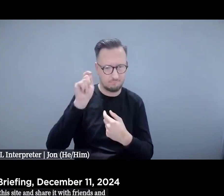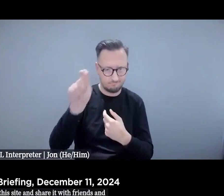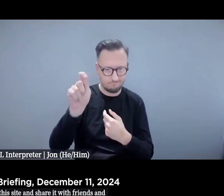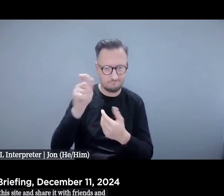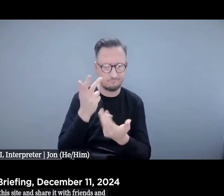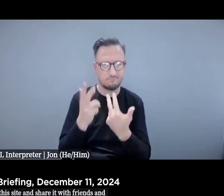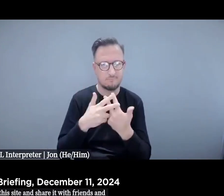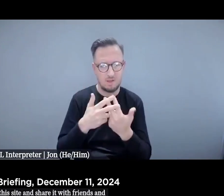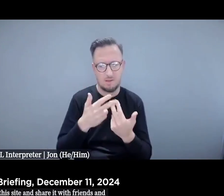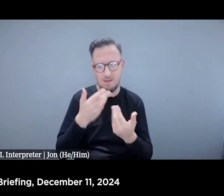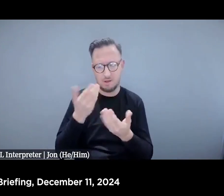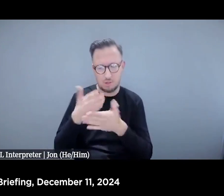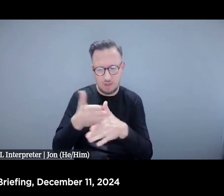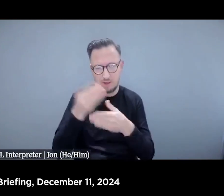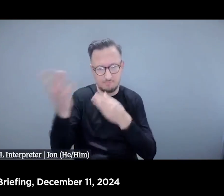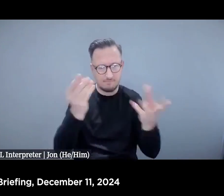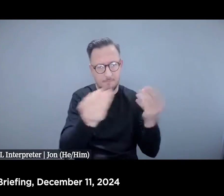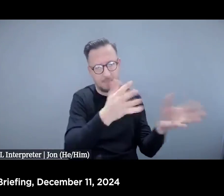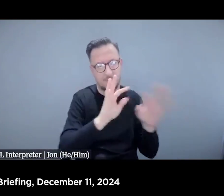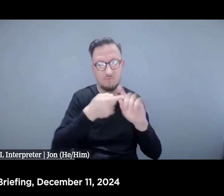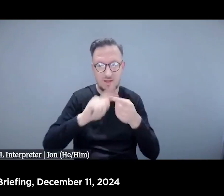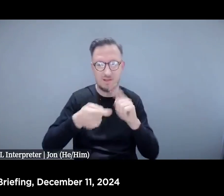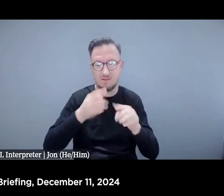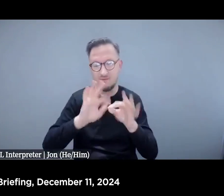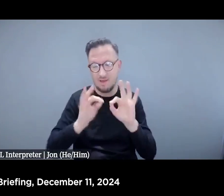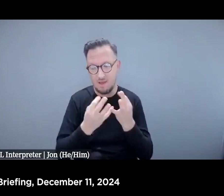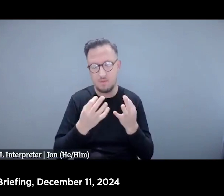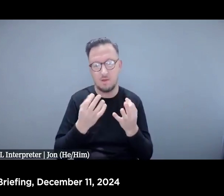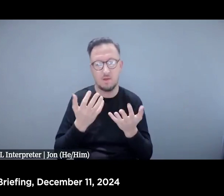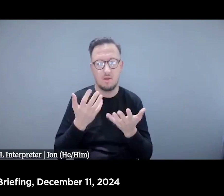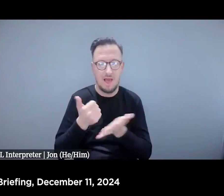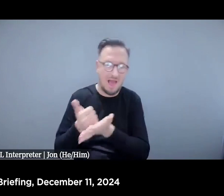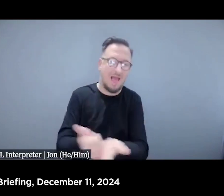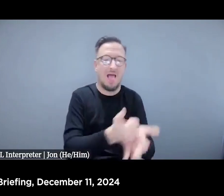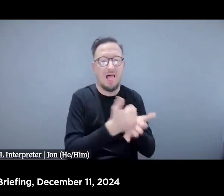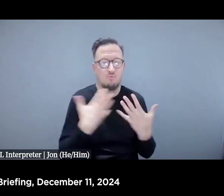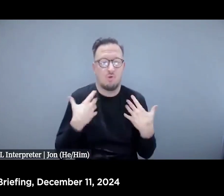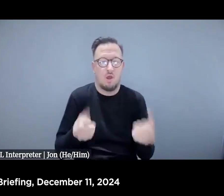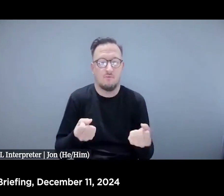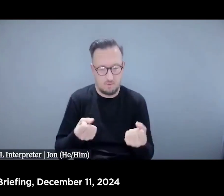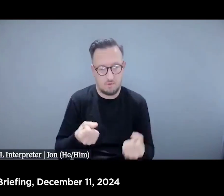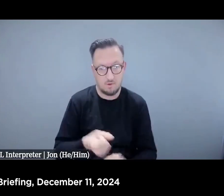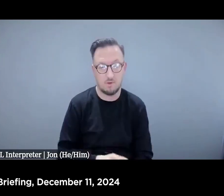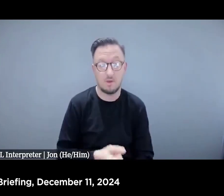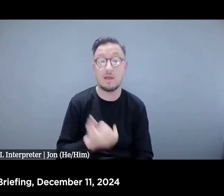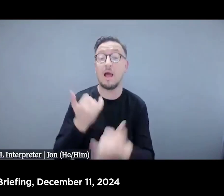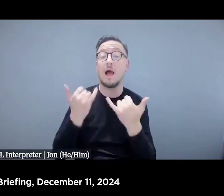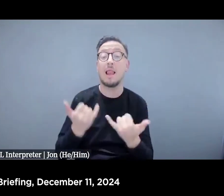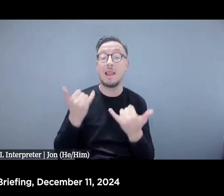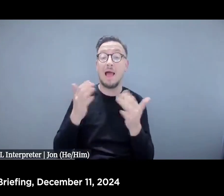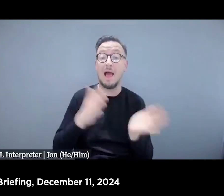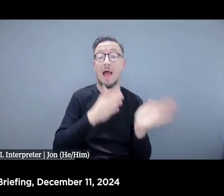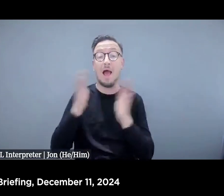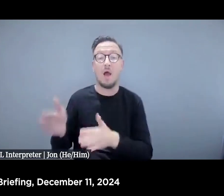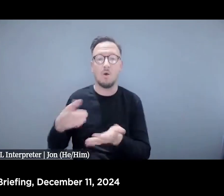stay connected through the recovery process. And now I'd like to share a fun holiday event